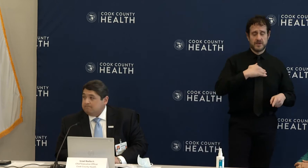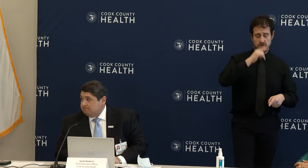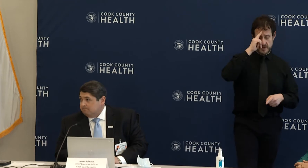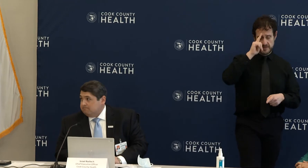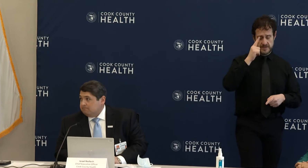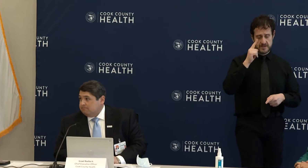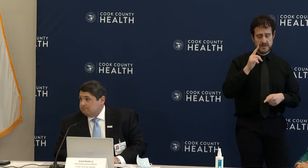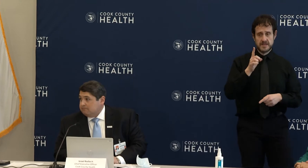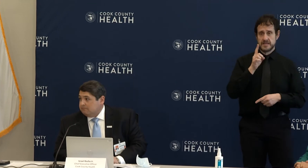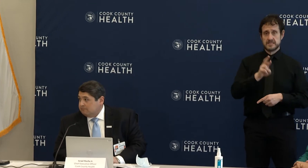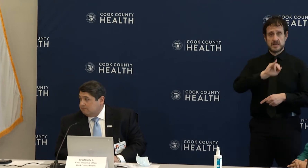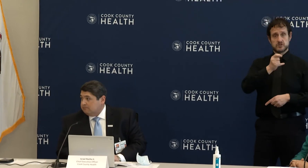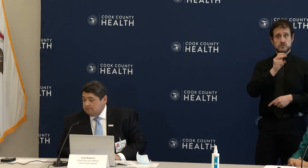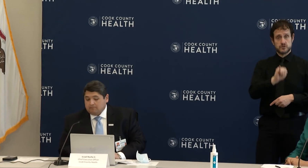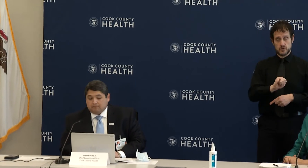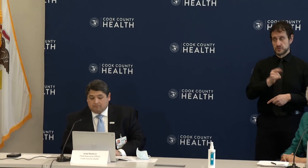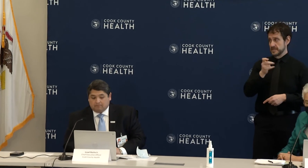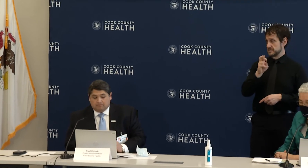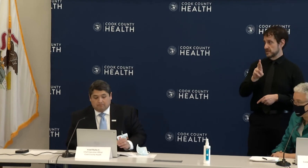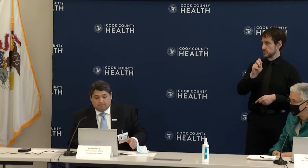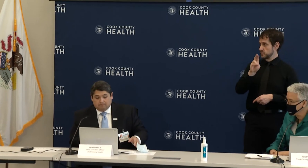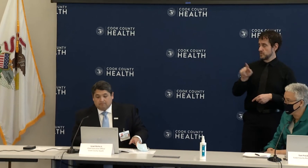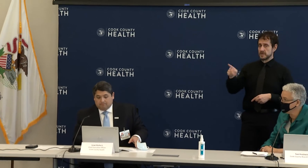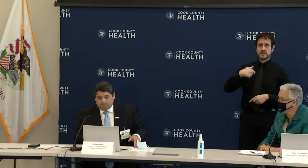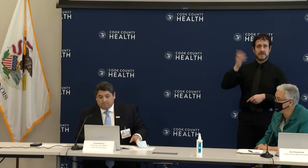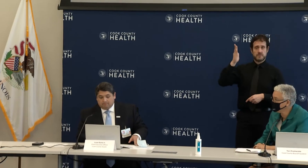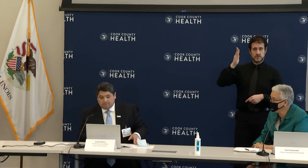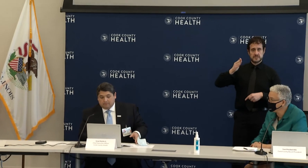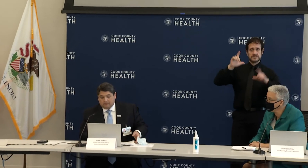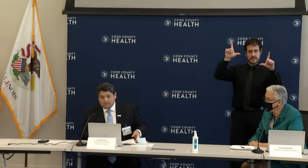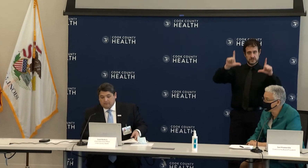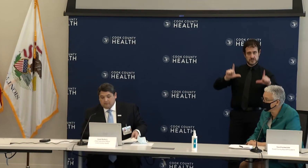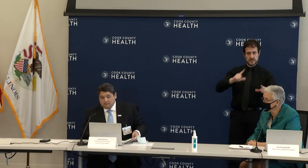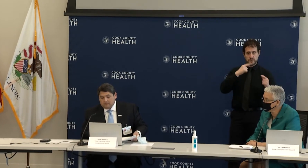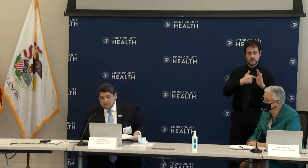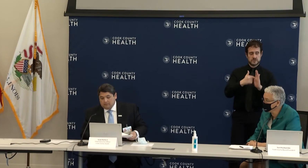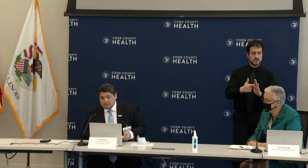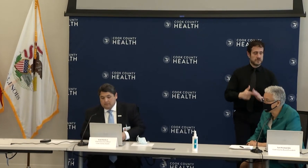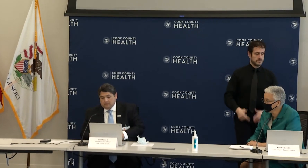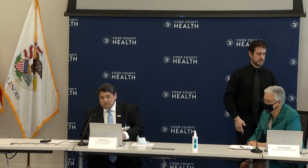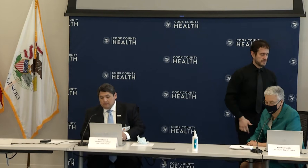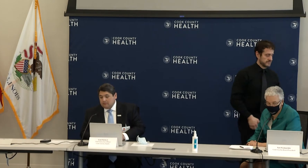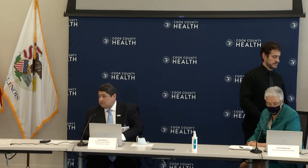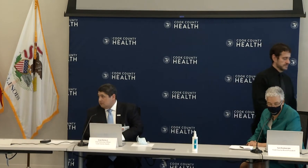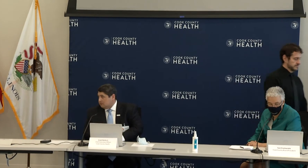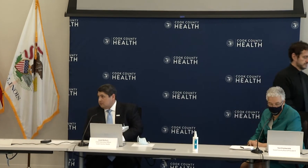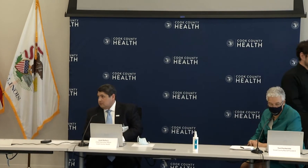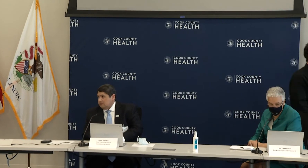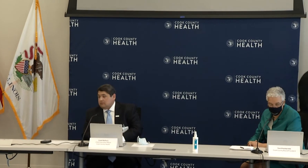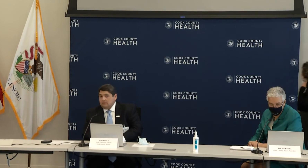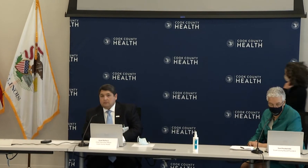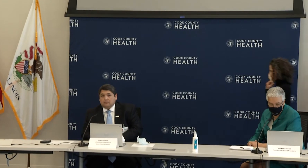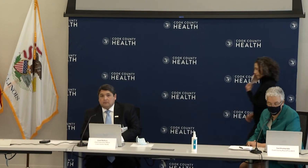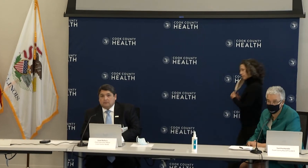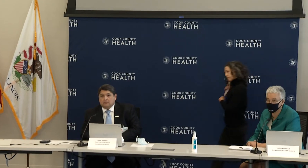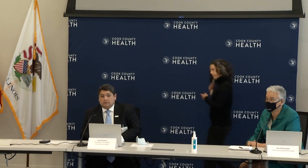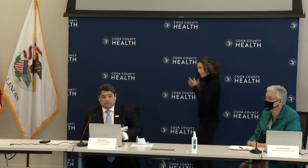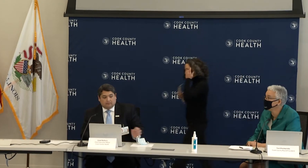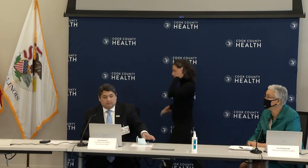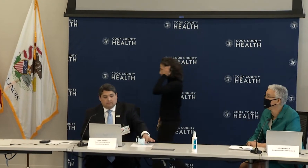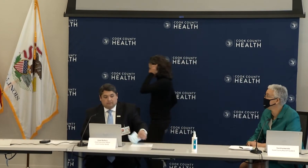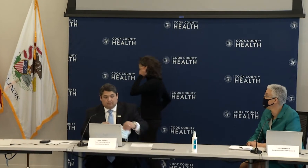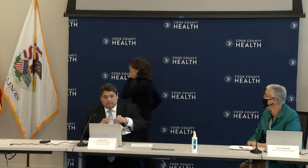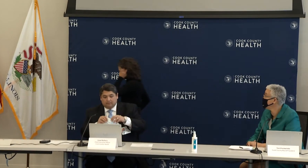Dr. Joshi and Dr. Rubin have a presentation they want to share. Thank you so much, Madam President. Thank you, Commissioner Deere, and of course, thank you,